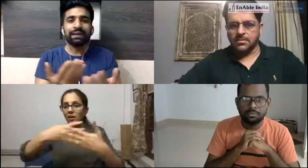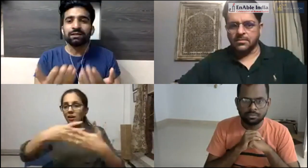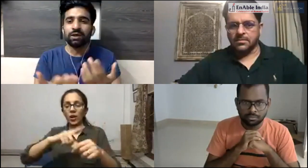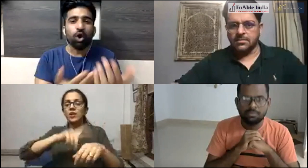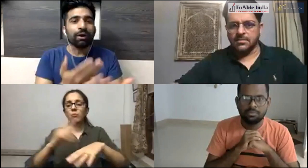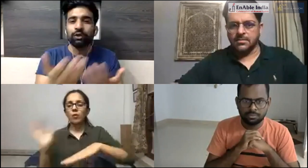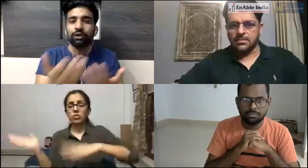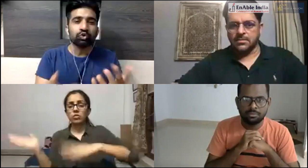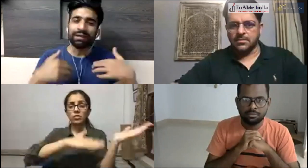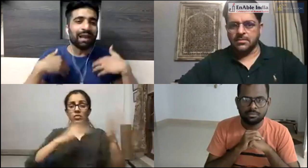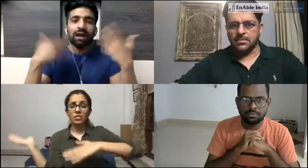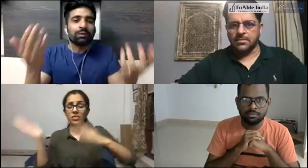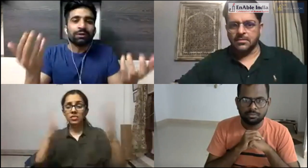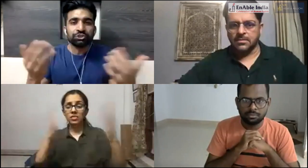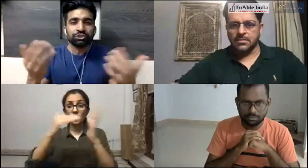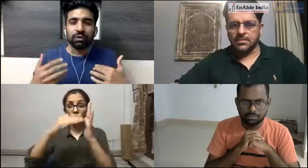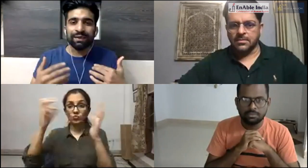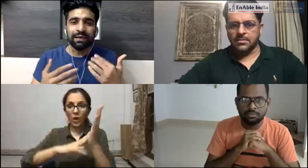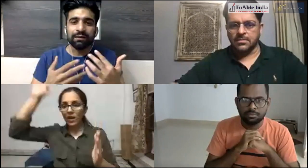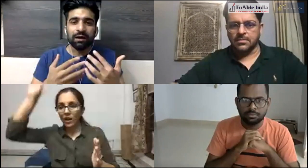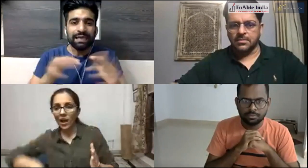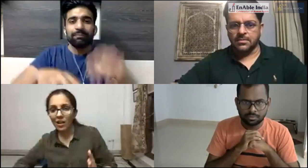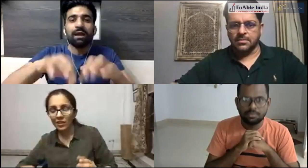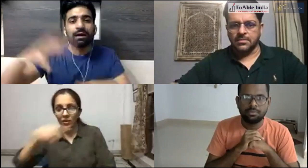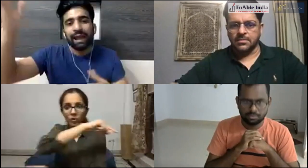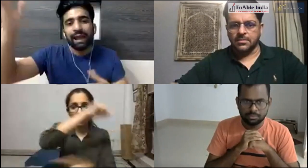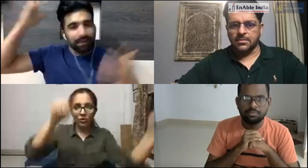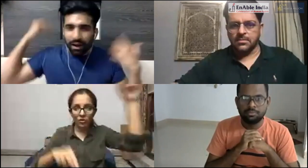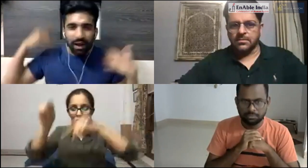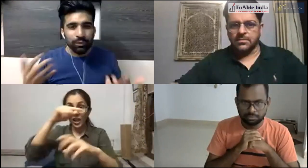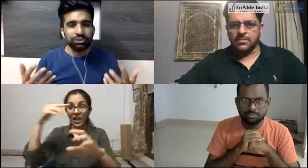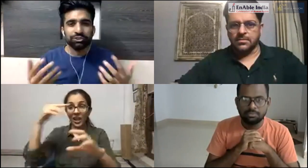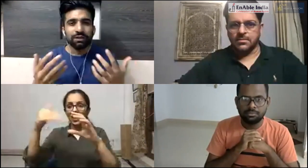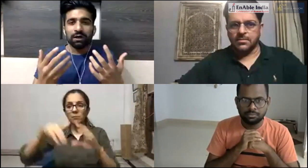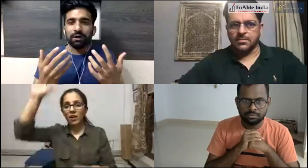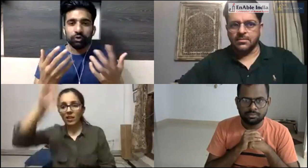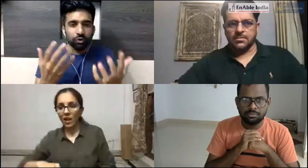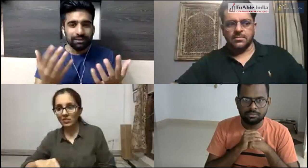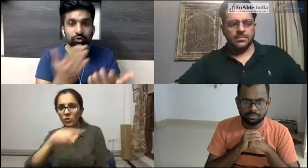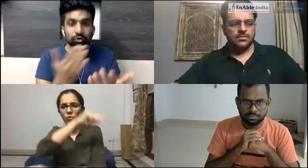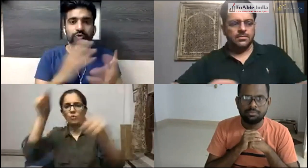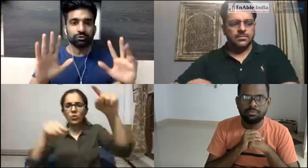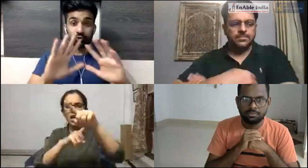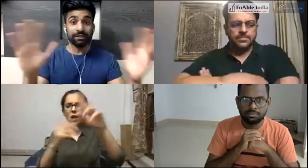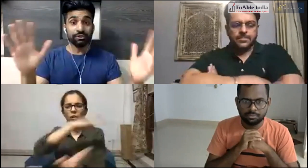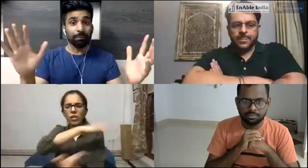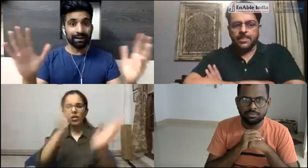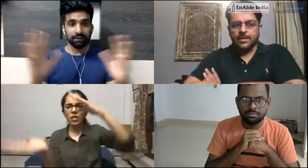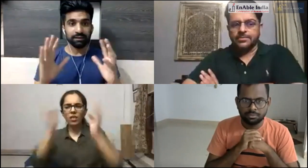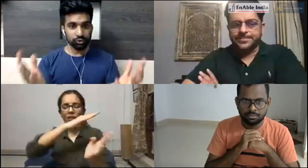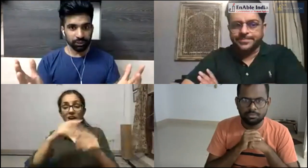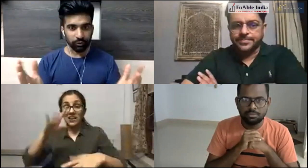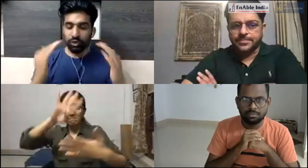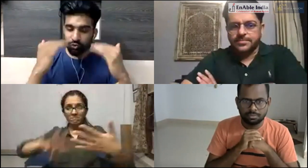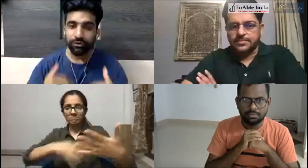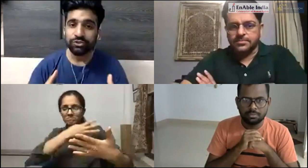We can log into Zoom at our wish. We can email our client at our wish. So there is no pattern, there is